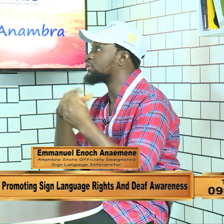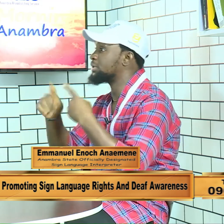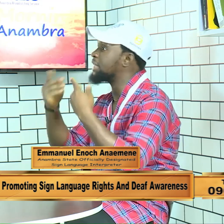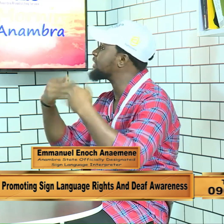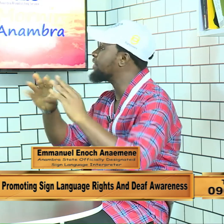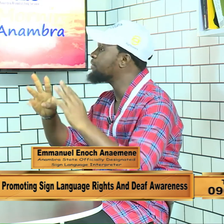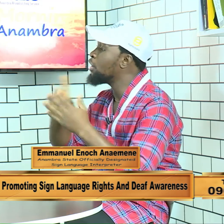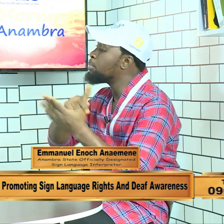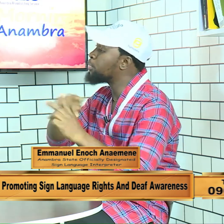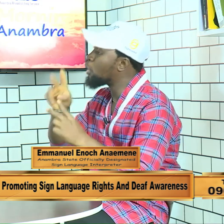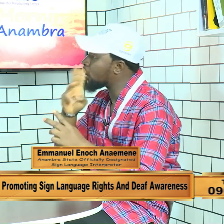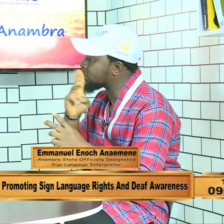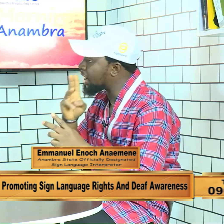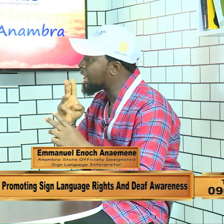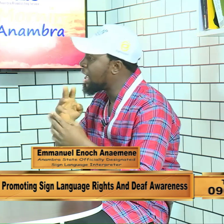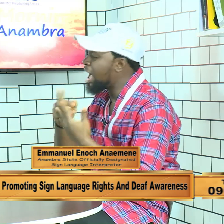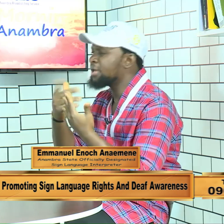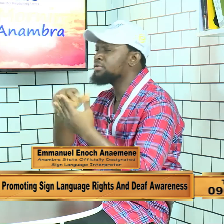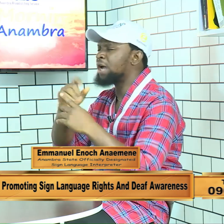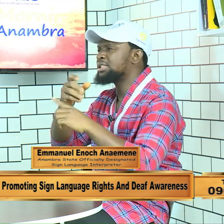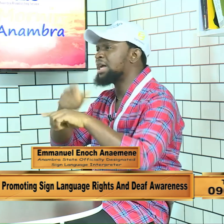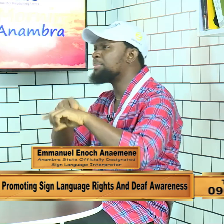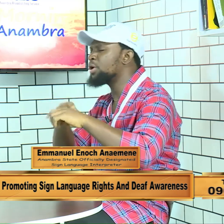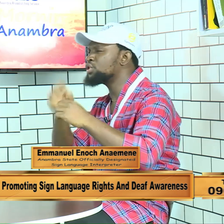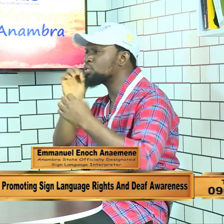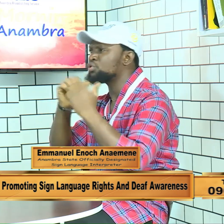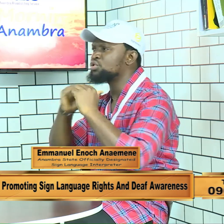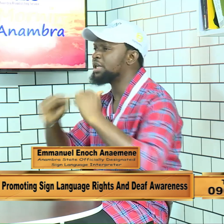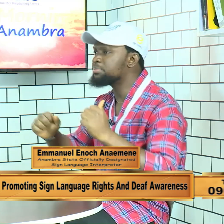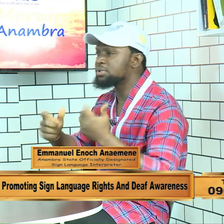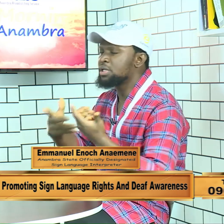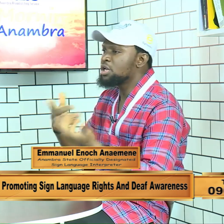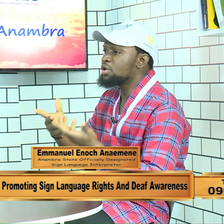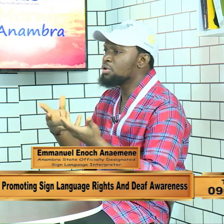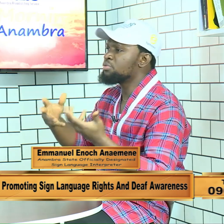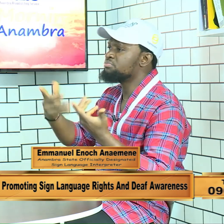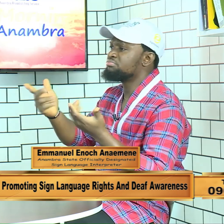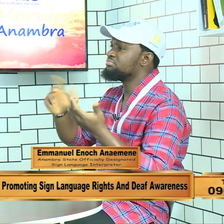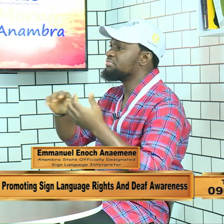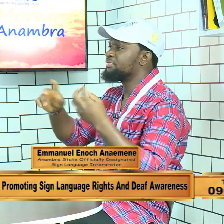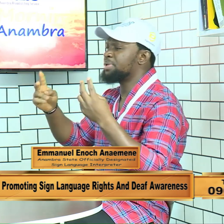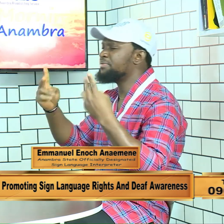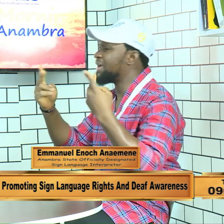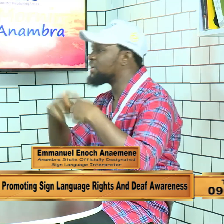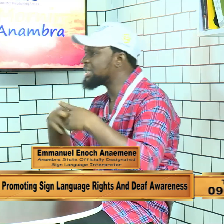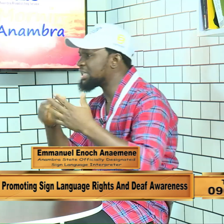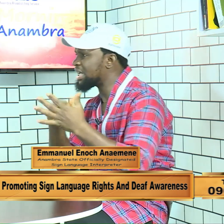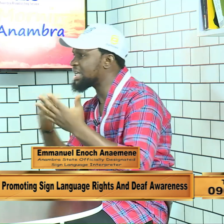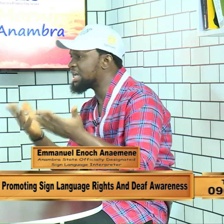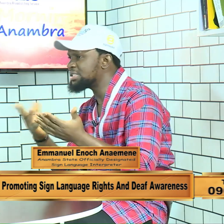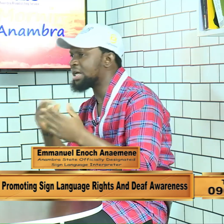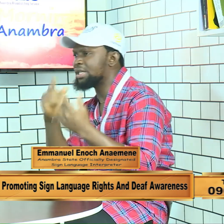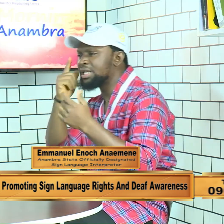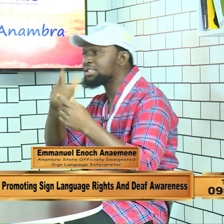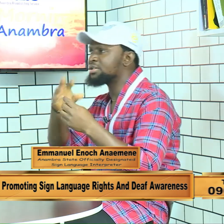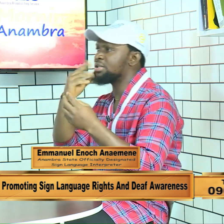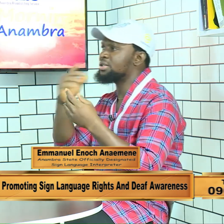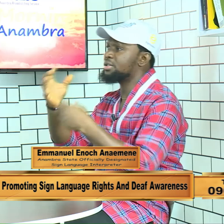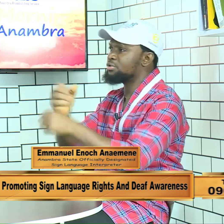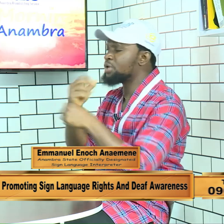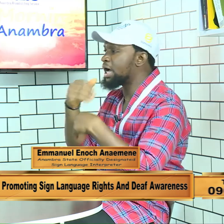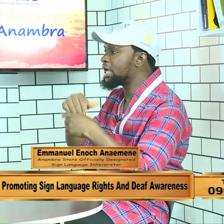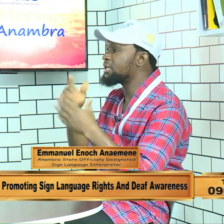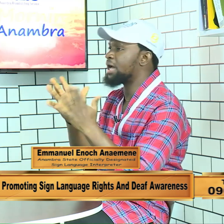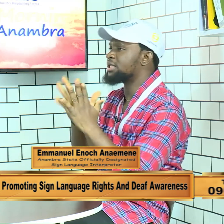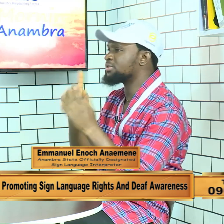she has to start selling pure water. And at that point, she was raped, being violated against. And later they